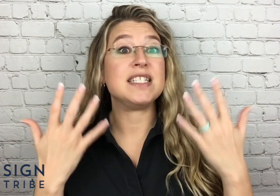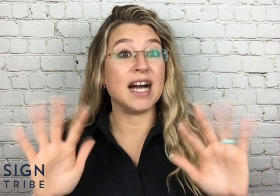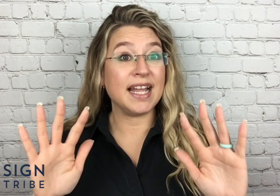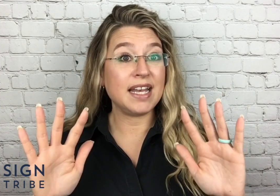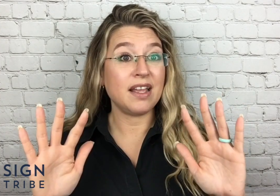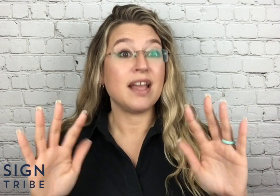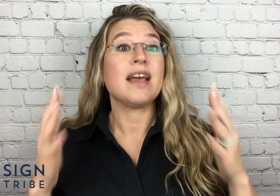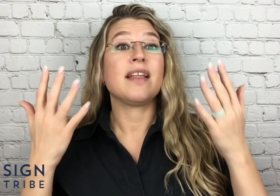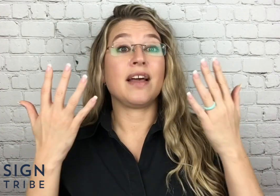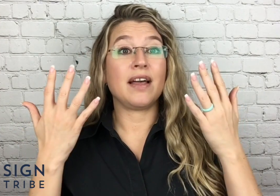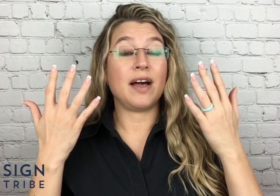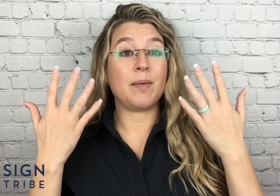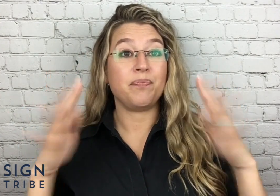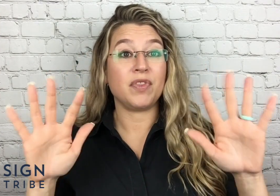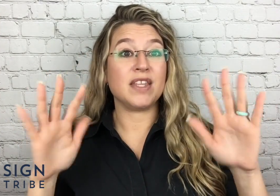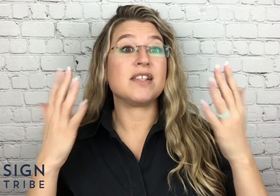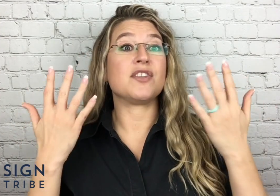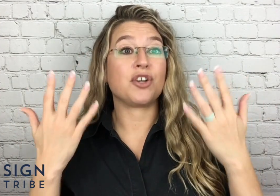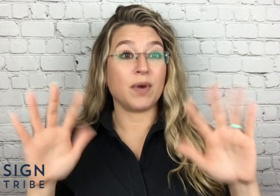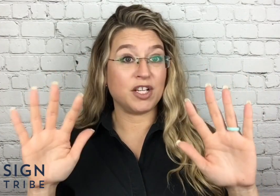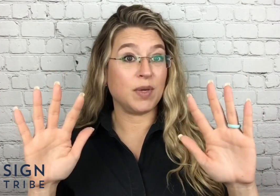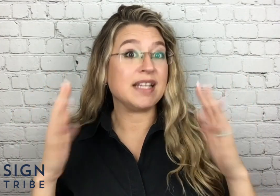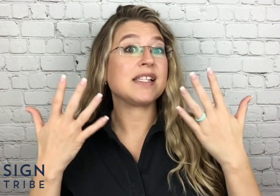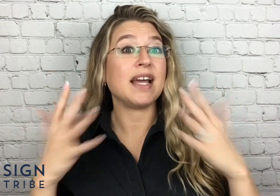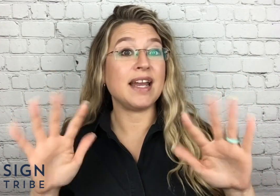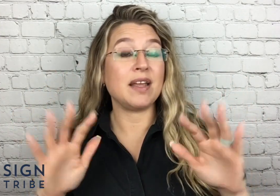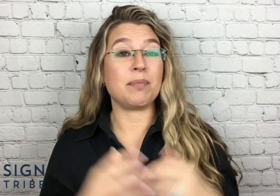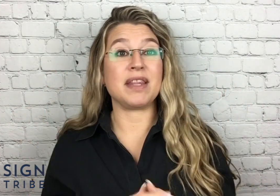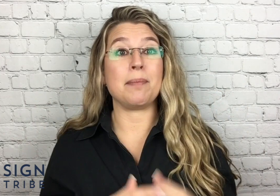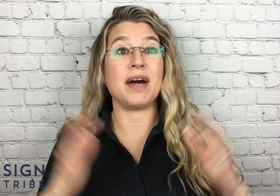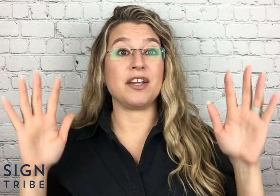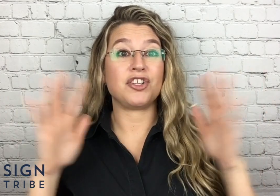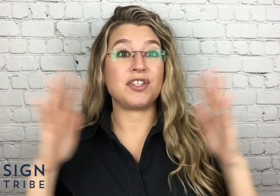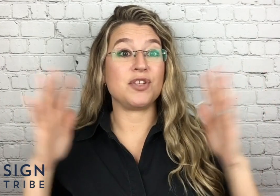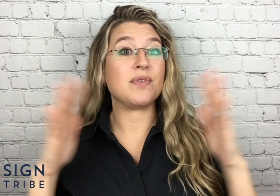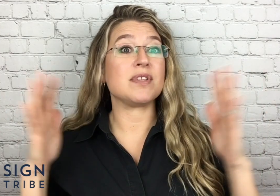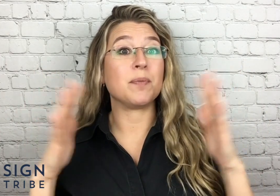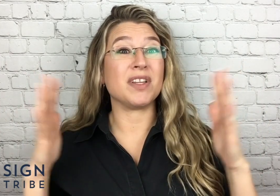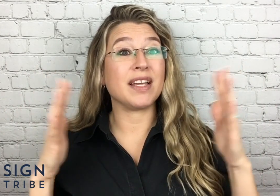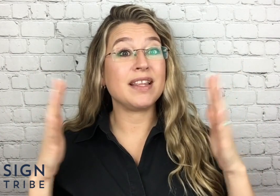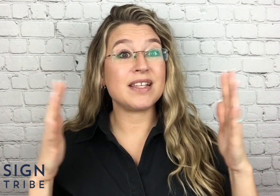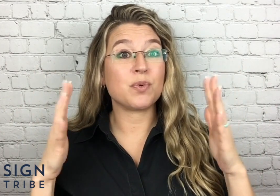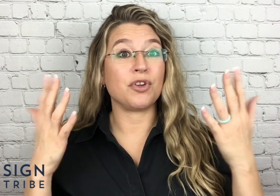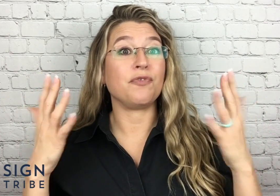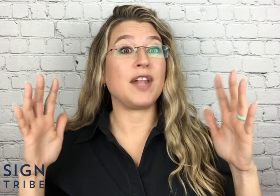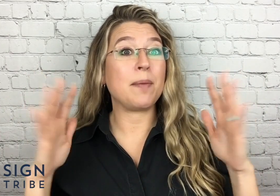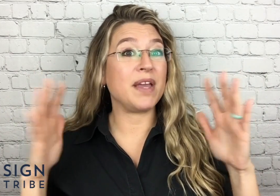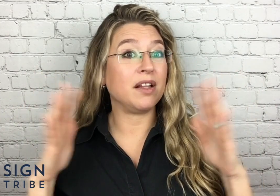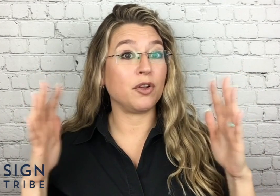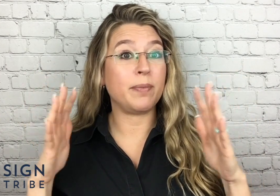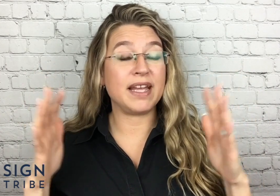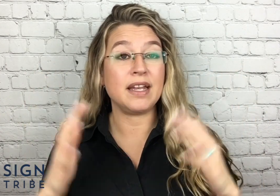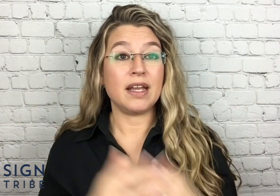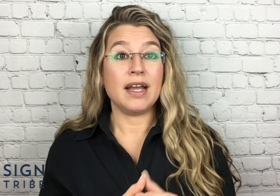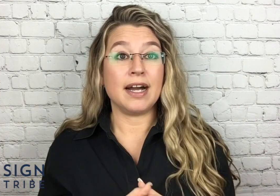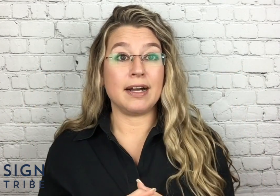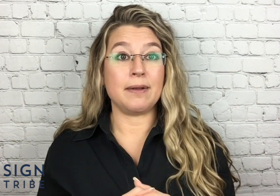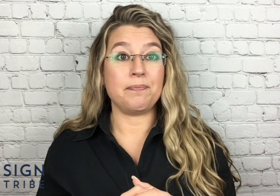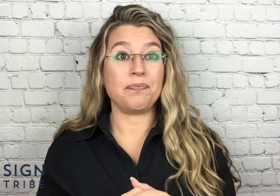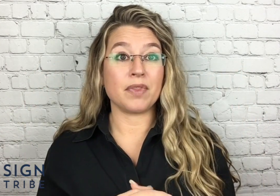done. This is the correct way to sign it, but they might just do something like this where they're flapping a little bit